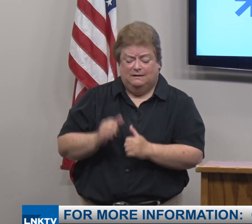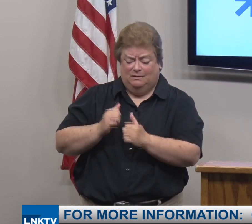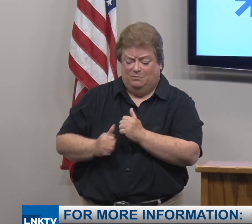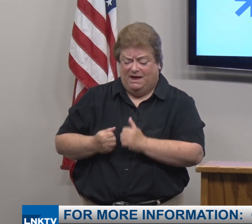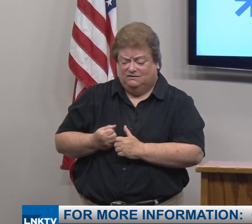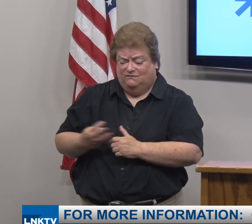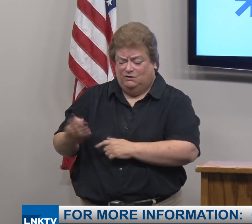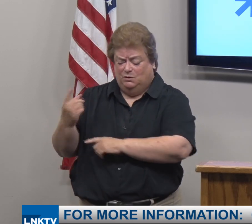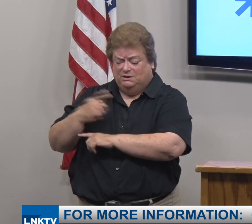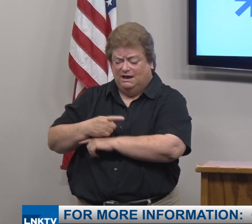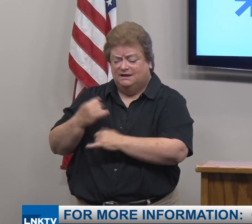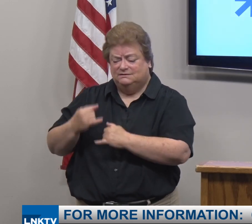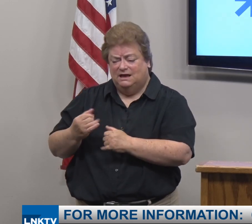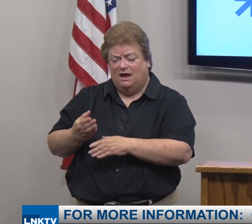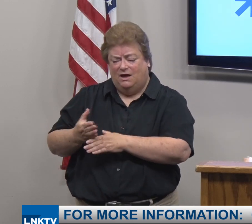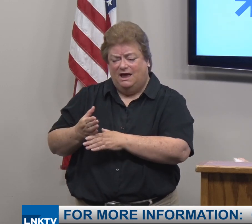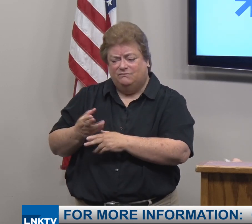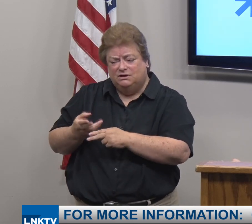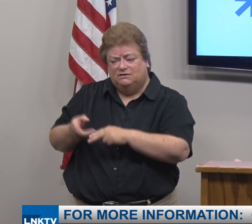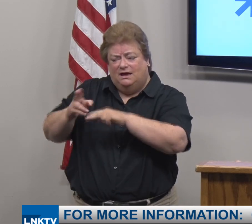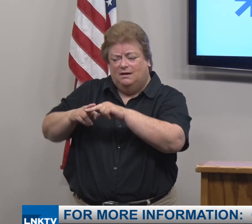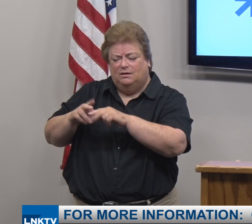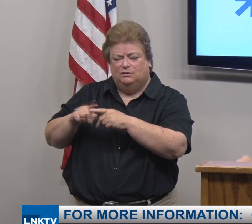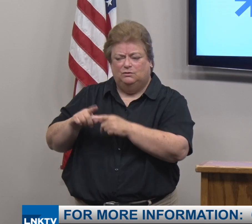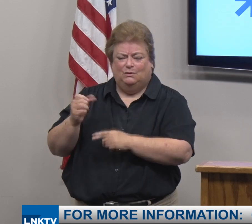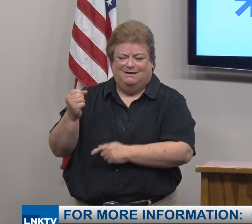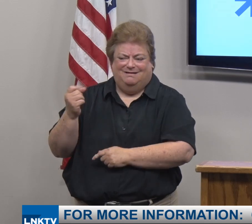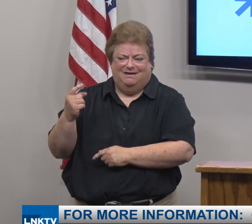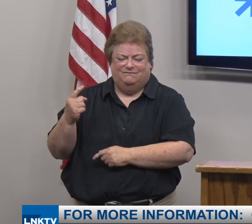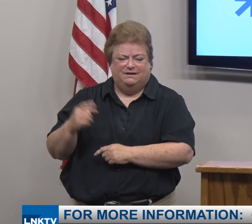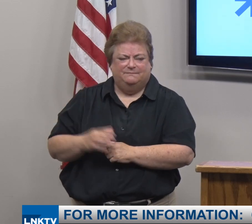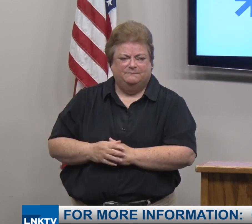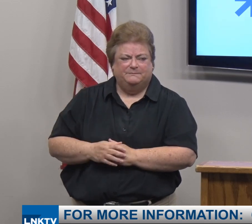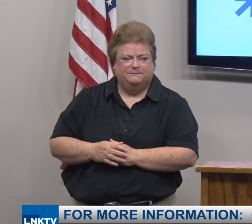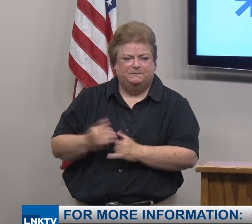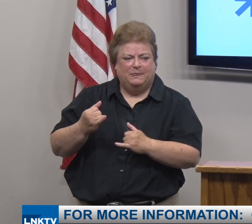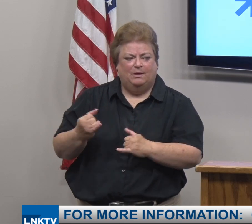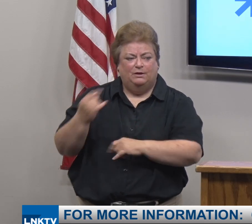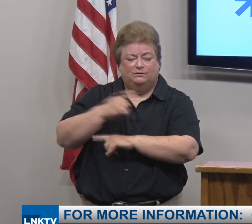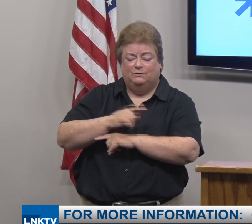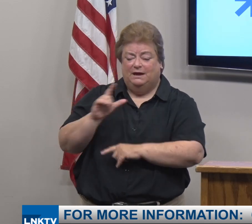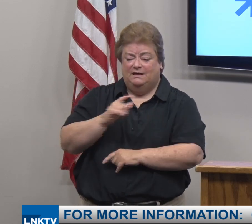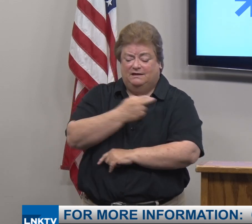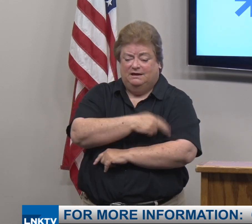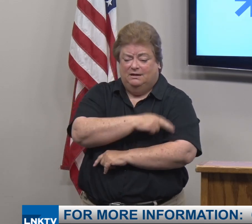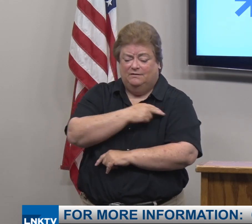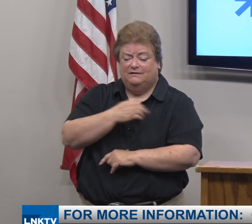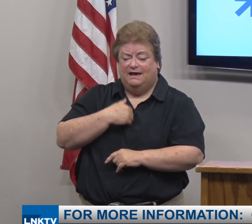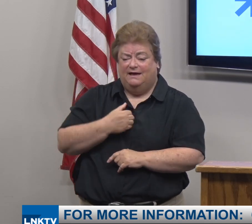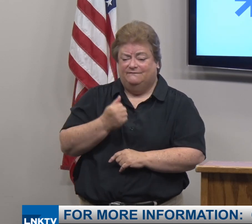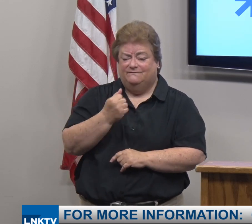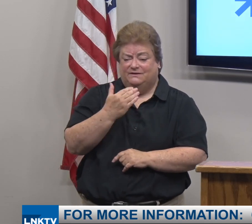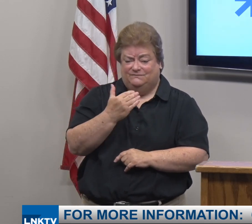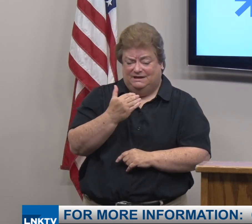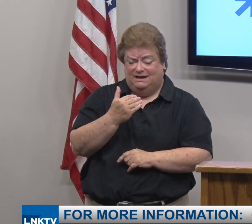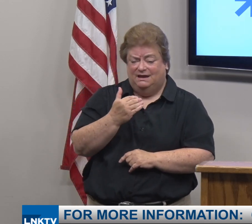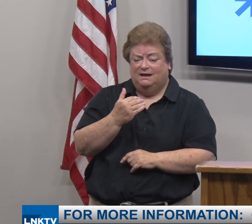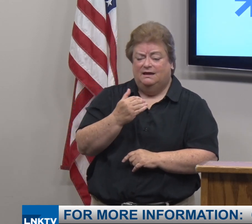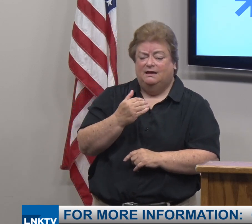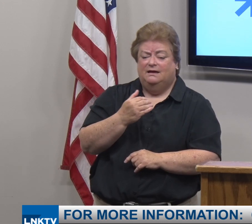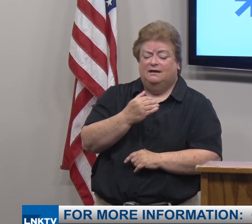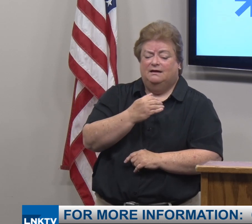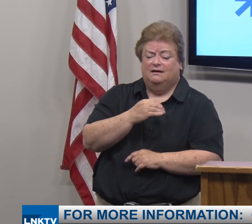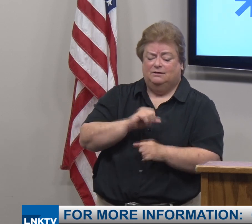days, the daily average has gone up to about 11. Today, Lincoln hospitals report 15 COVID positive